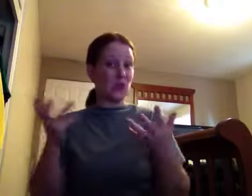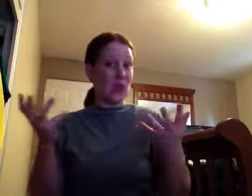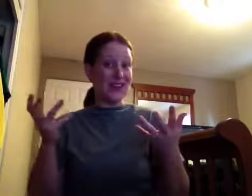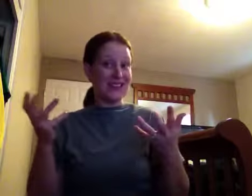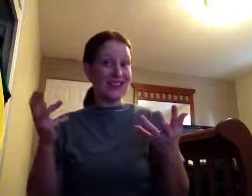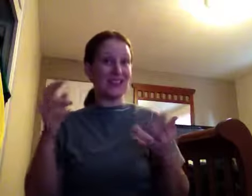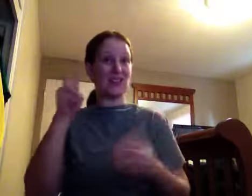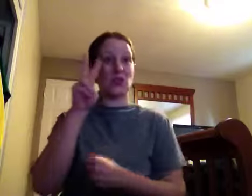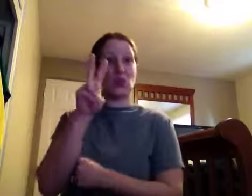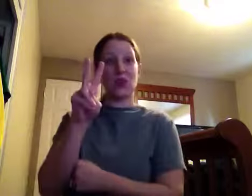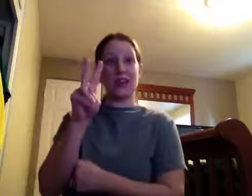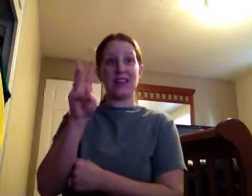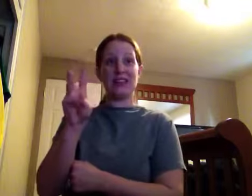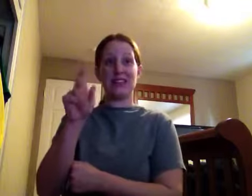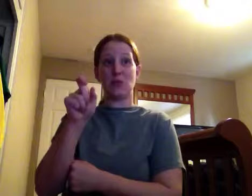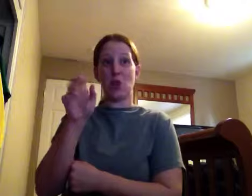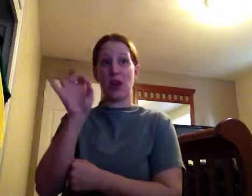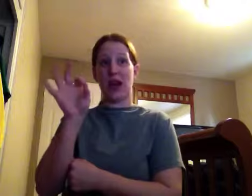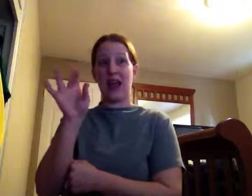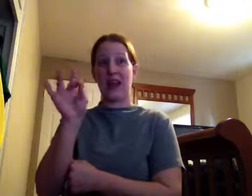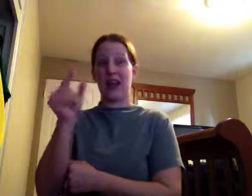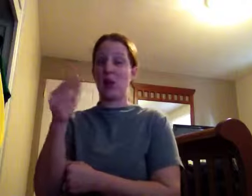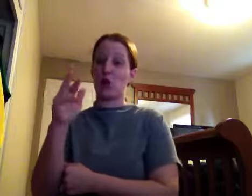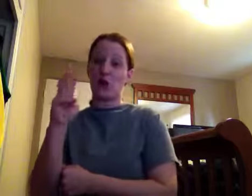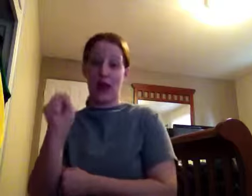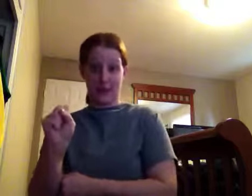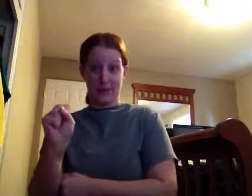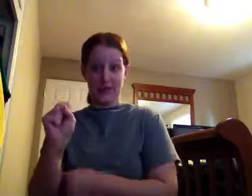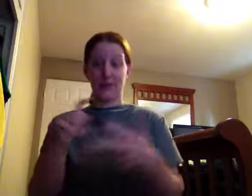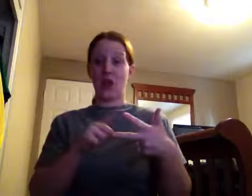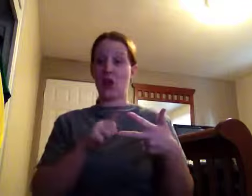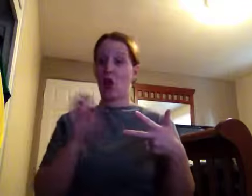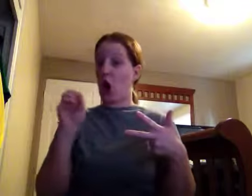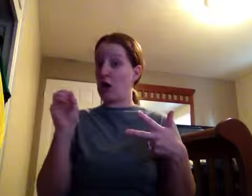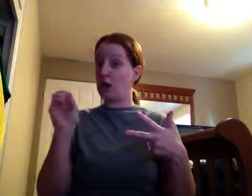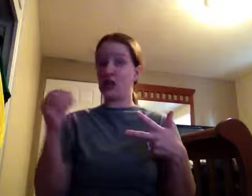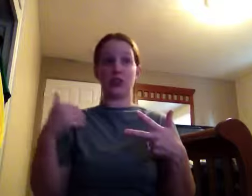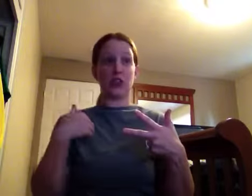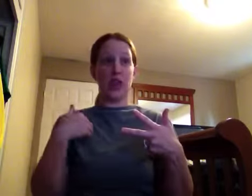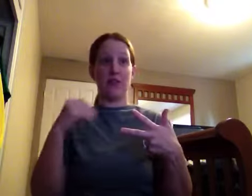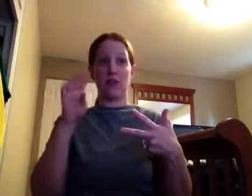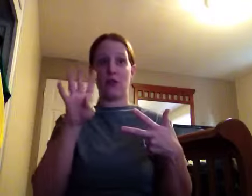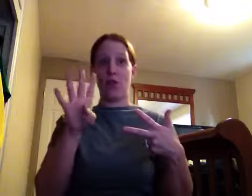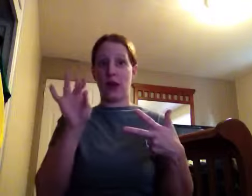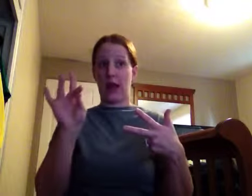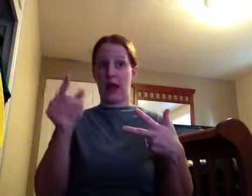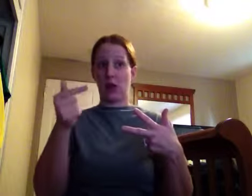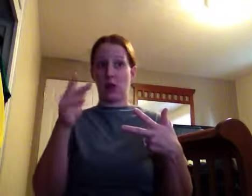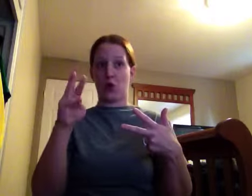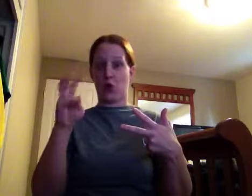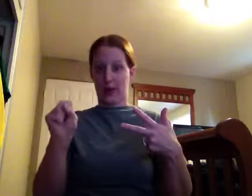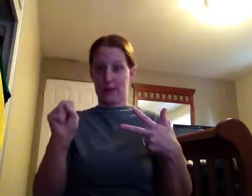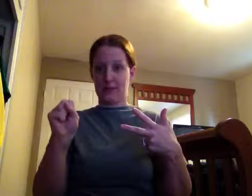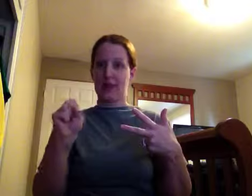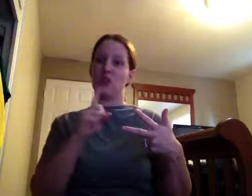Under oxygen, I have 16, and that's going to be a total of 48 grams for oxygen, because 3 times 16